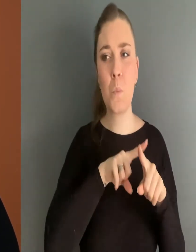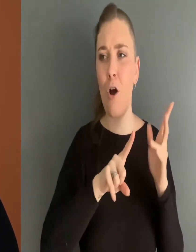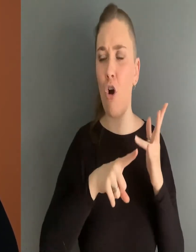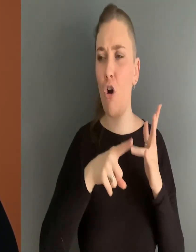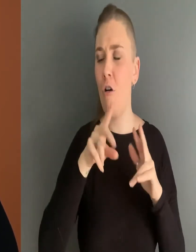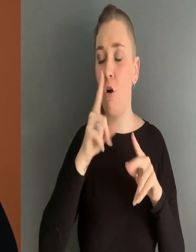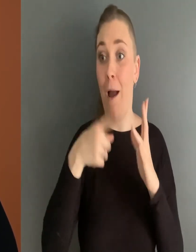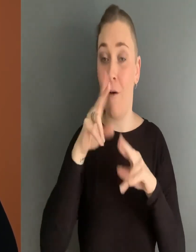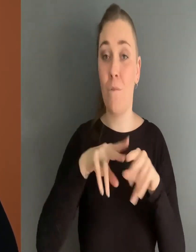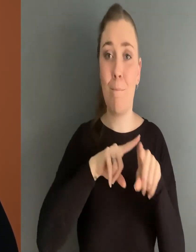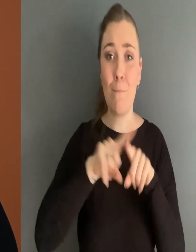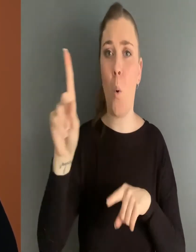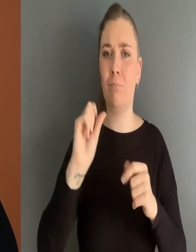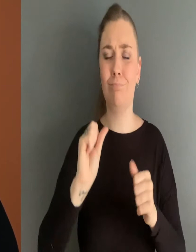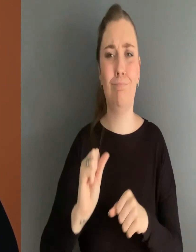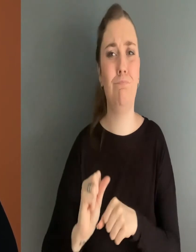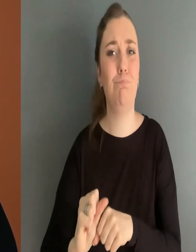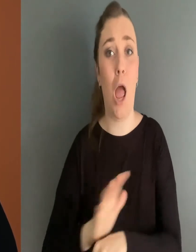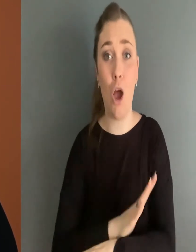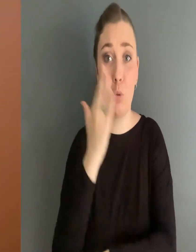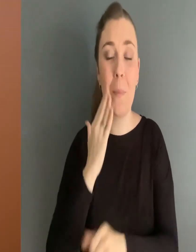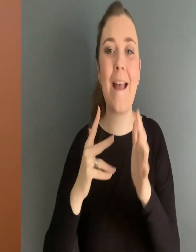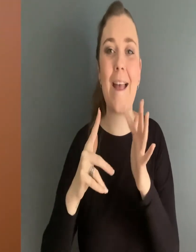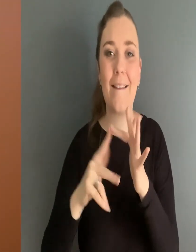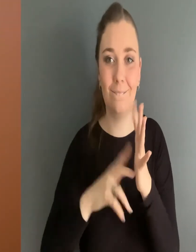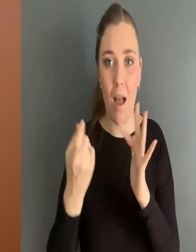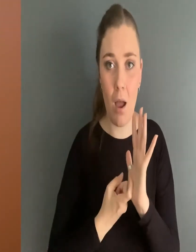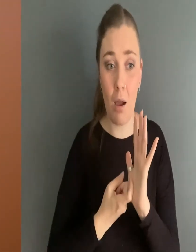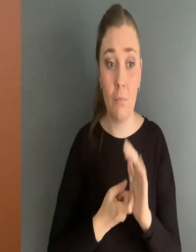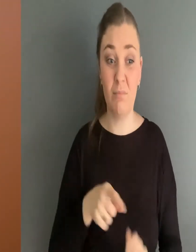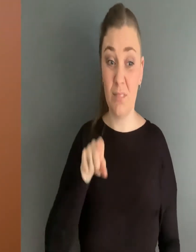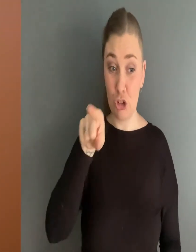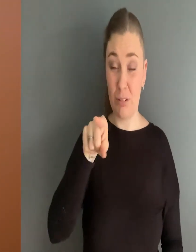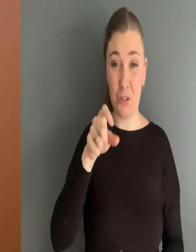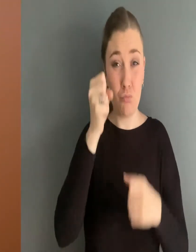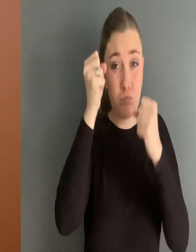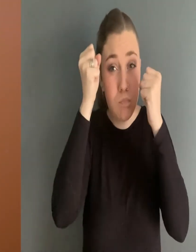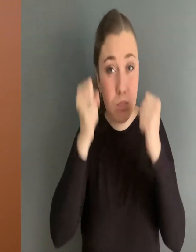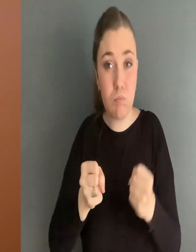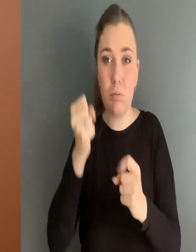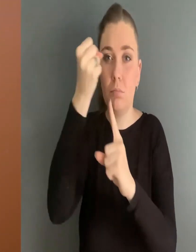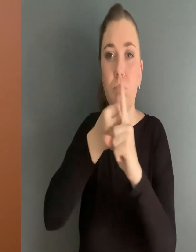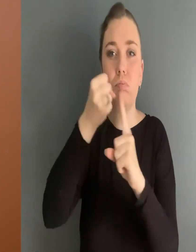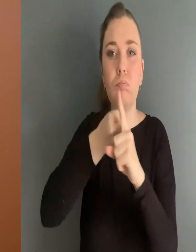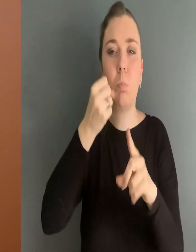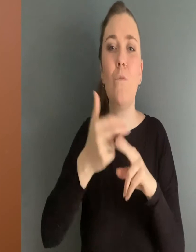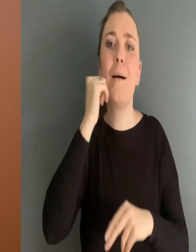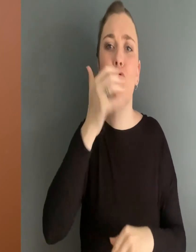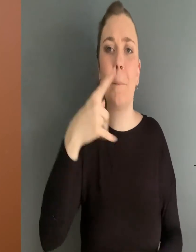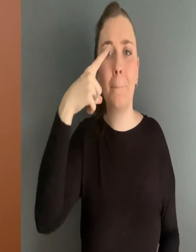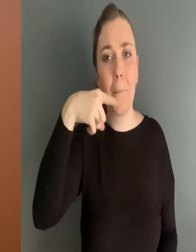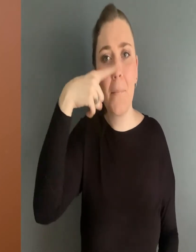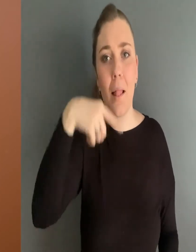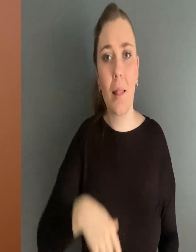most inspiring women ever, because she is a strong advocate for Aboriginal